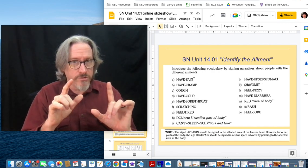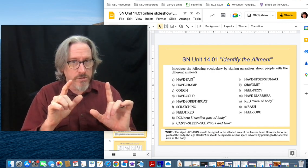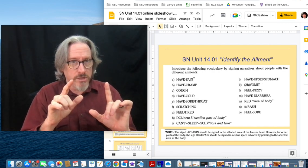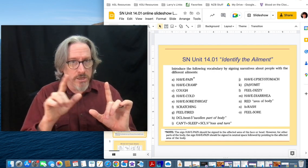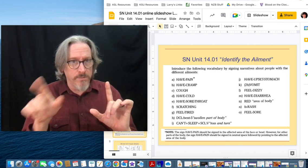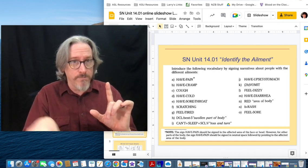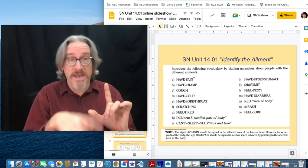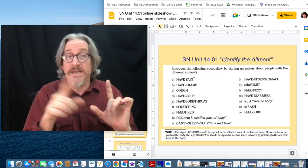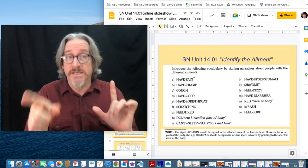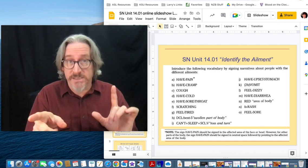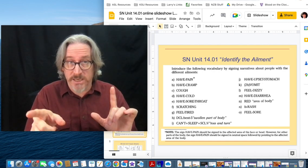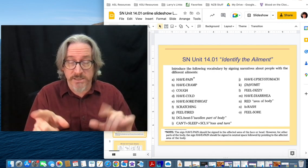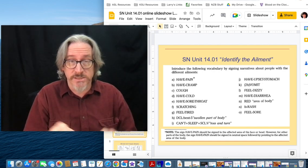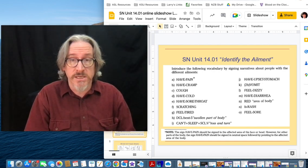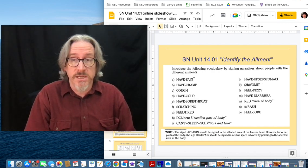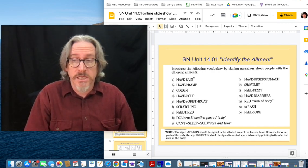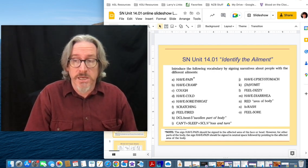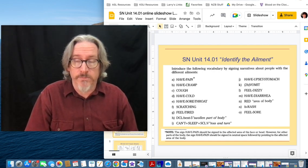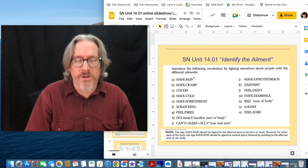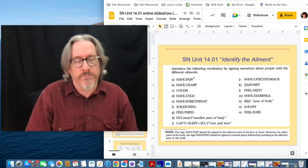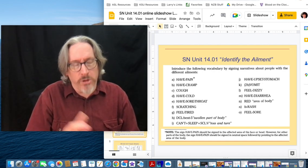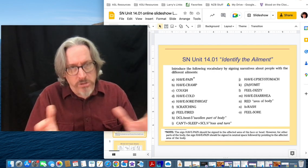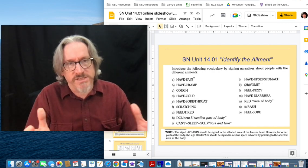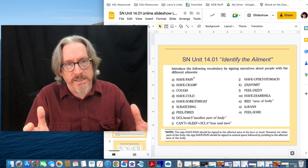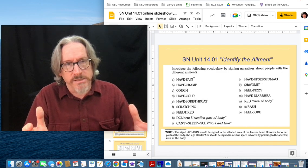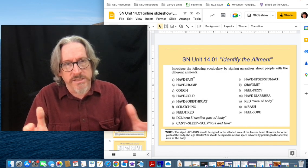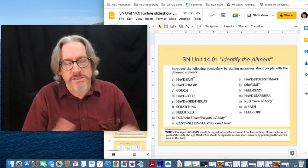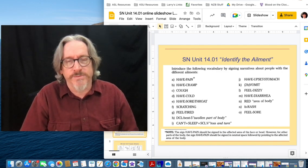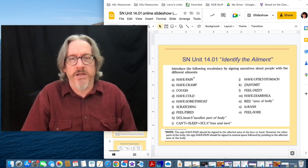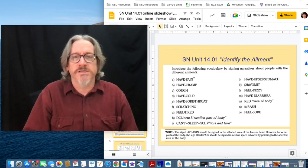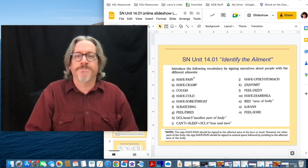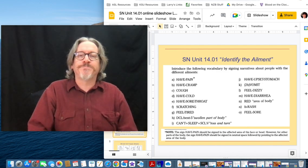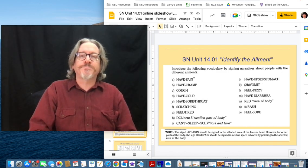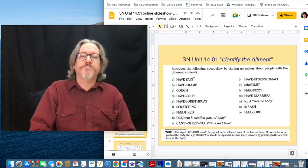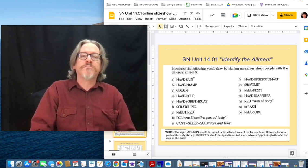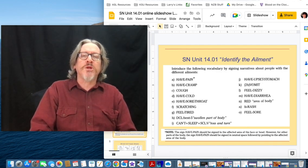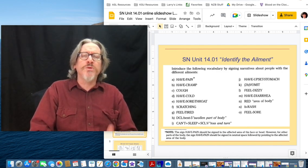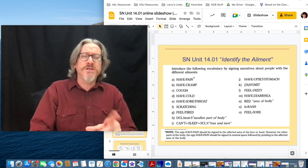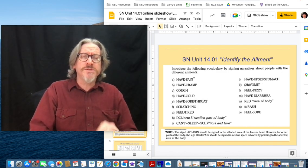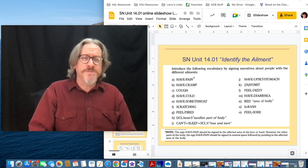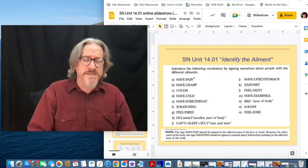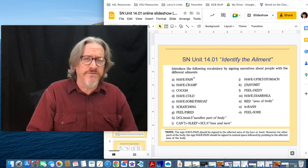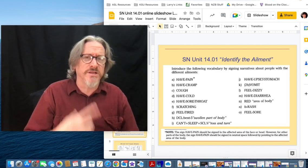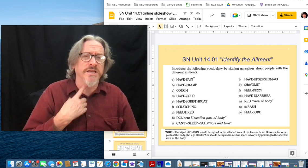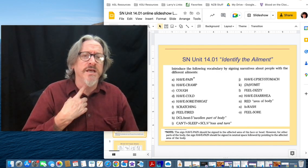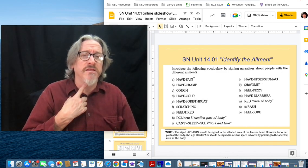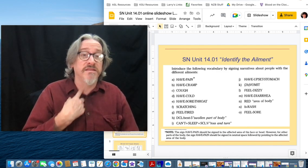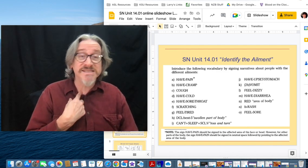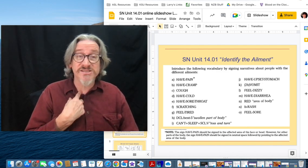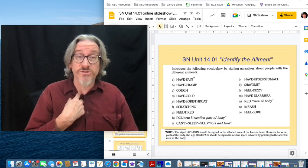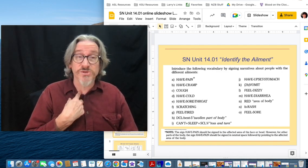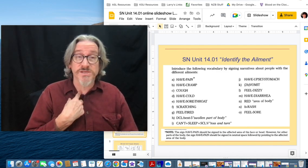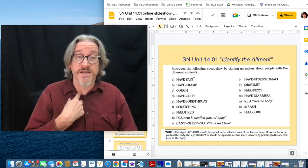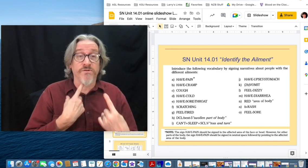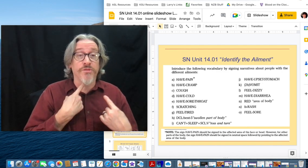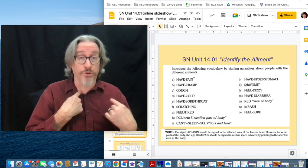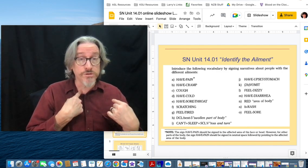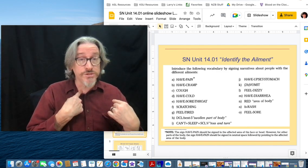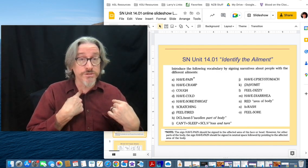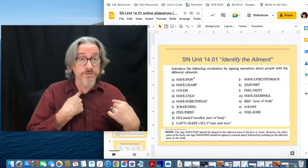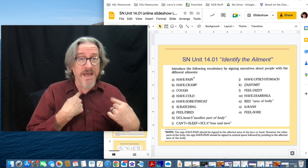with many signs. Well, all signs, let's just be honest. With this one specifically, this is also the